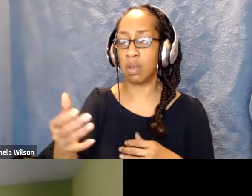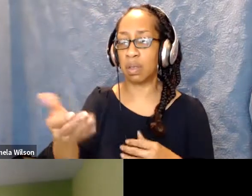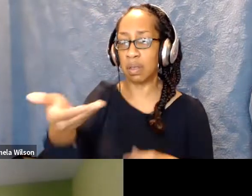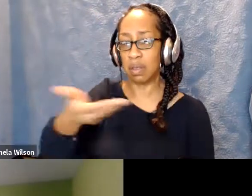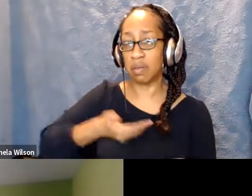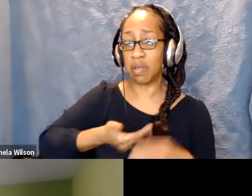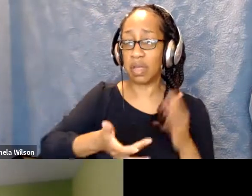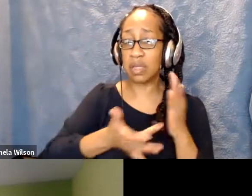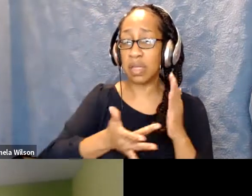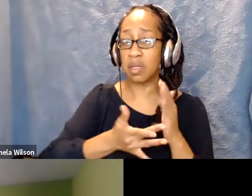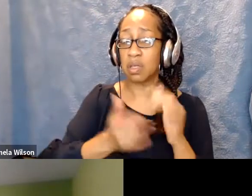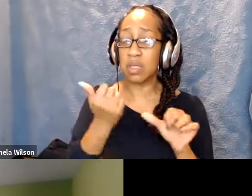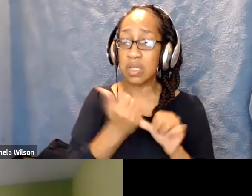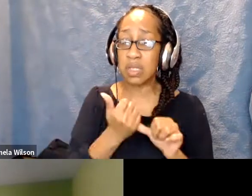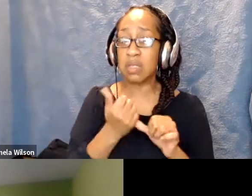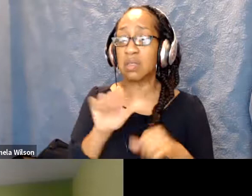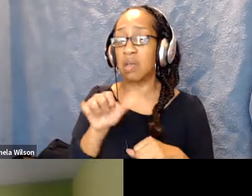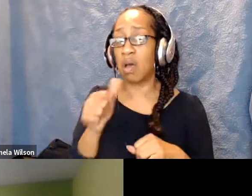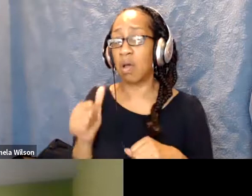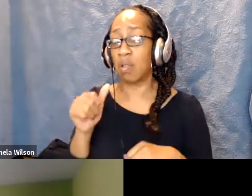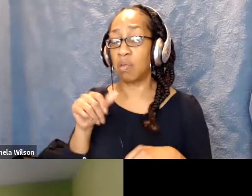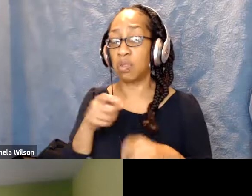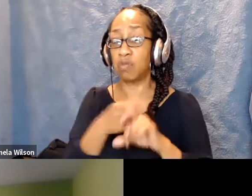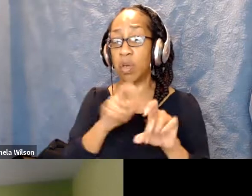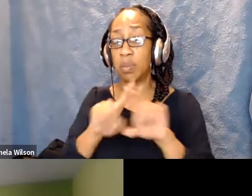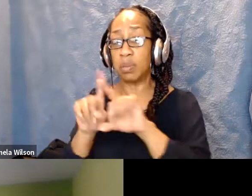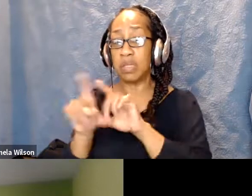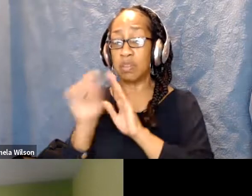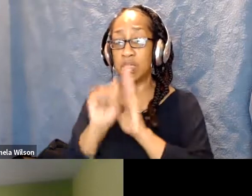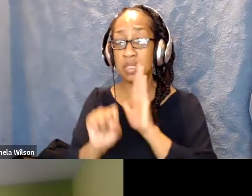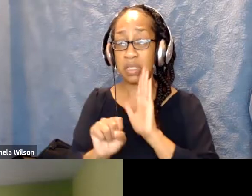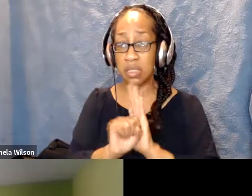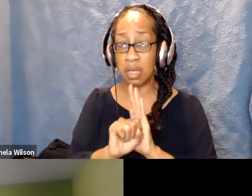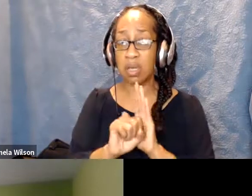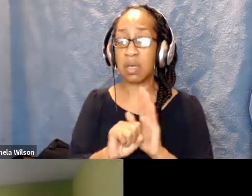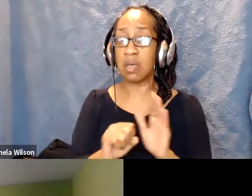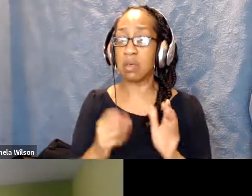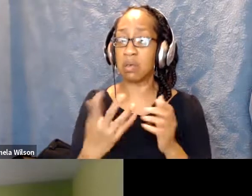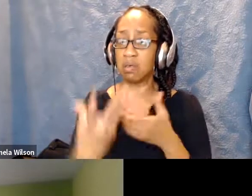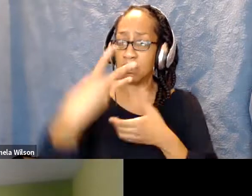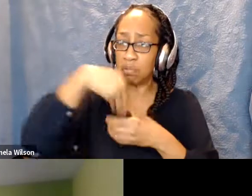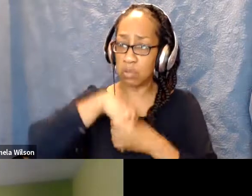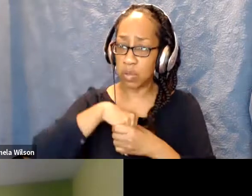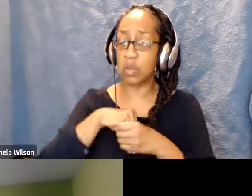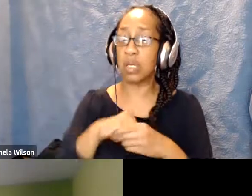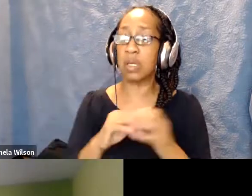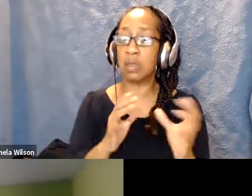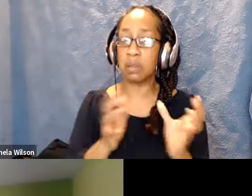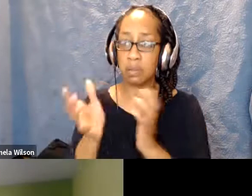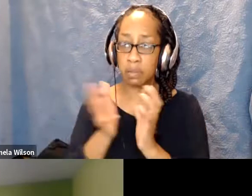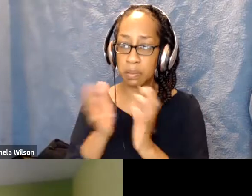providers, practitioners from the states to join us in that conversation of a true vision and collaboration between the three